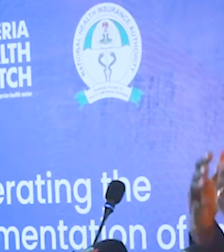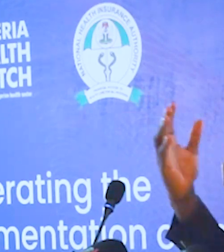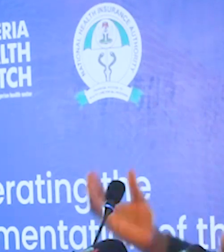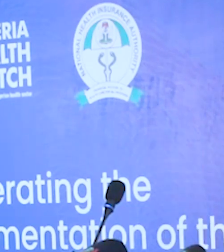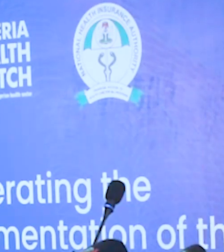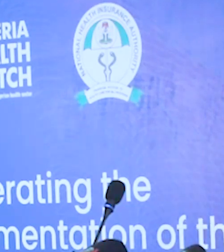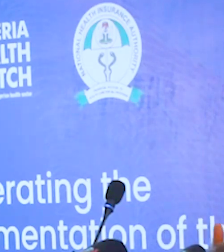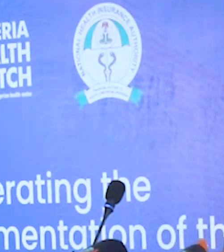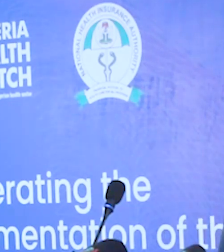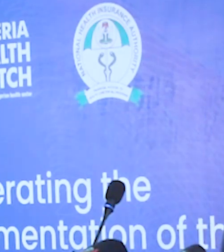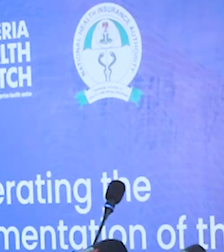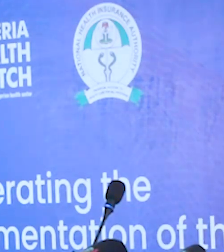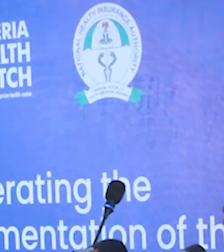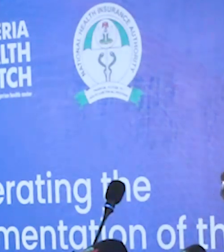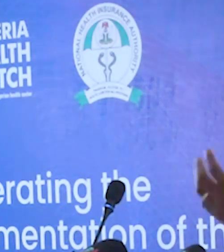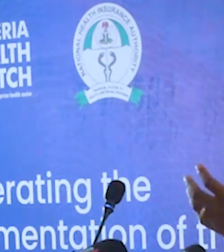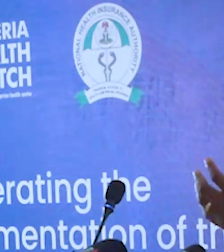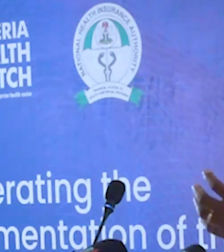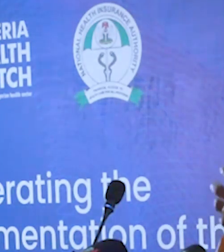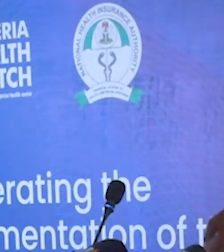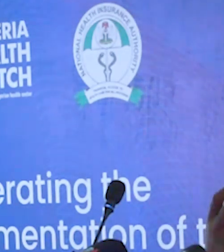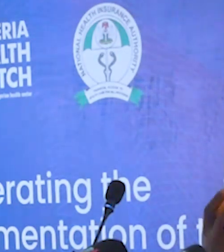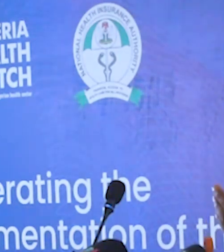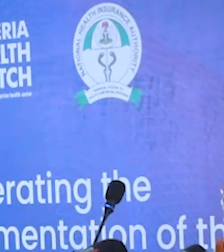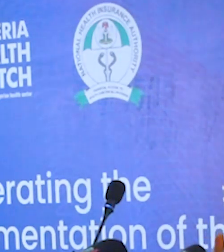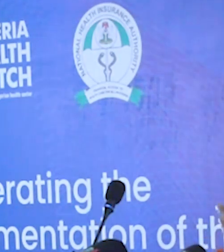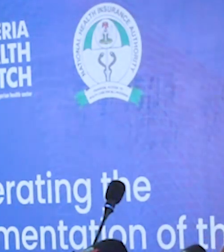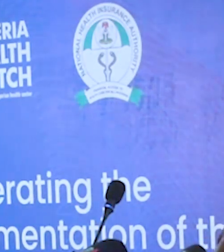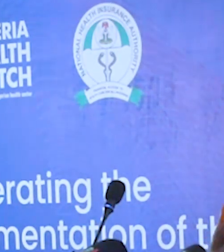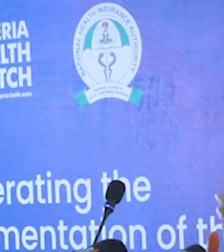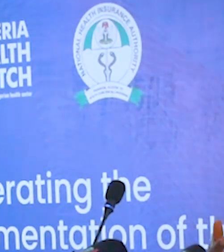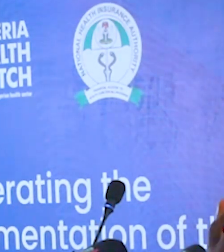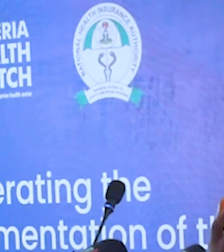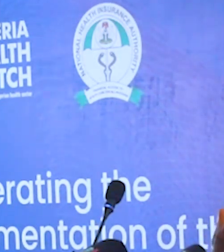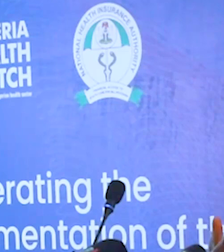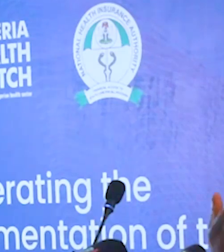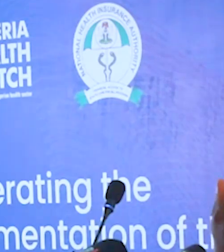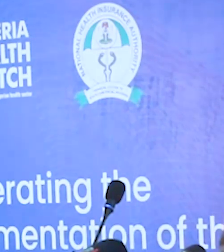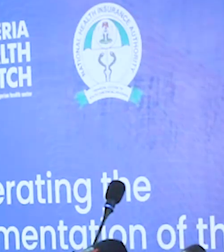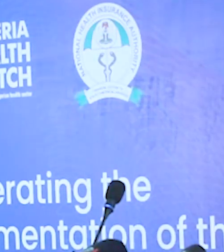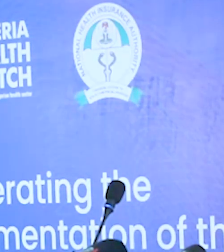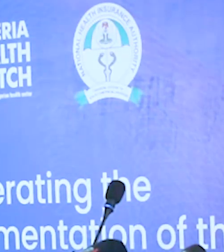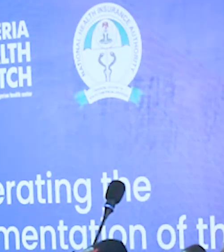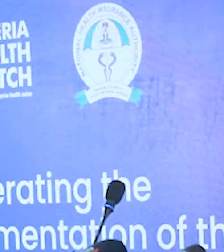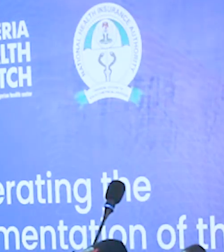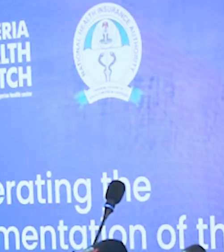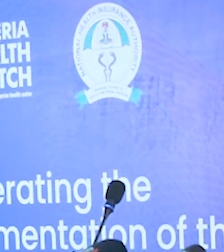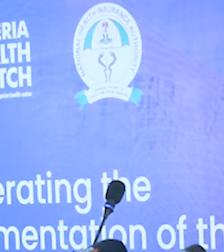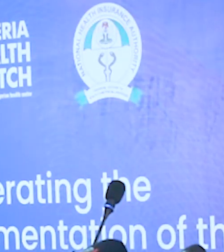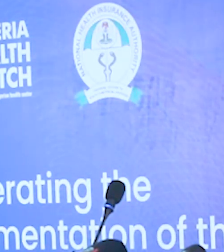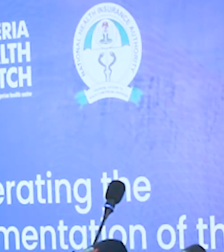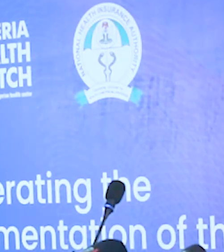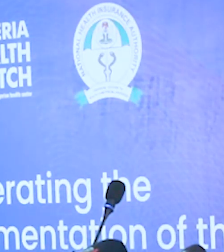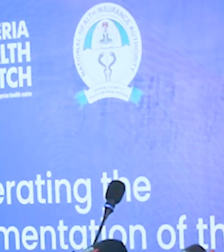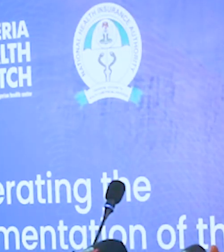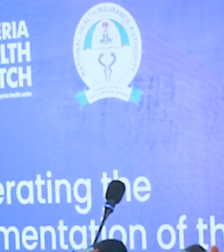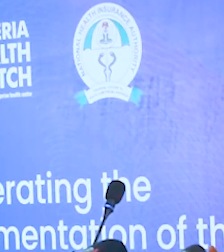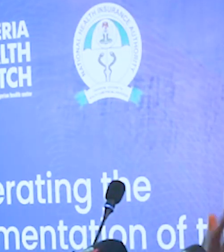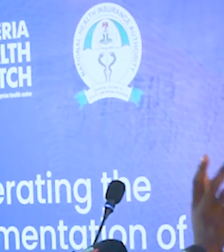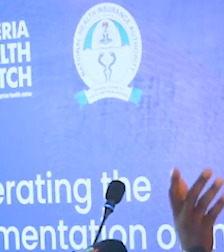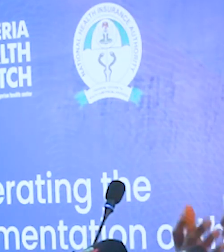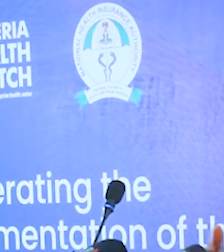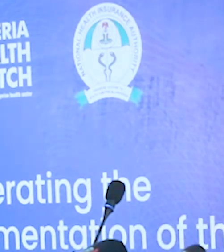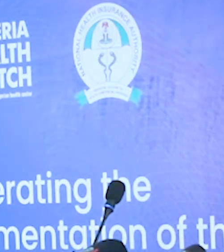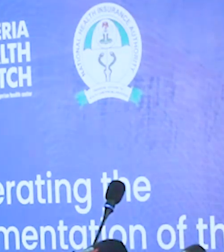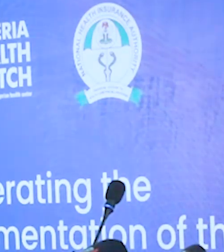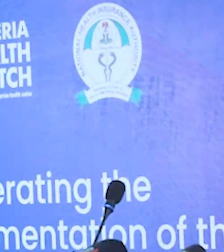the COVID lockdown period and everything. You could see a lot of distrust of information that's coming directly from government. And I'm going to